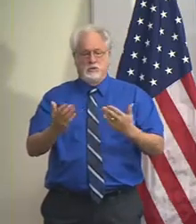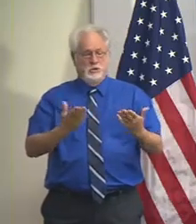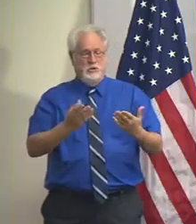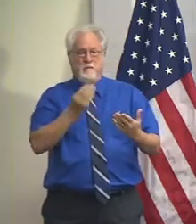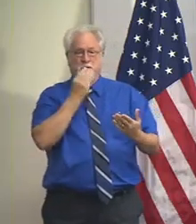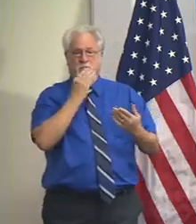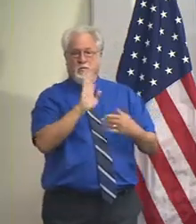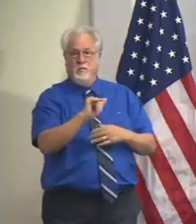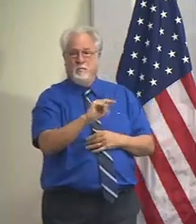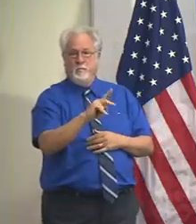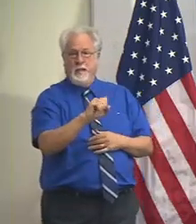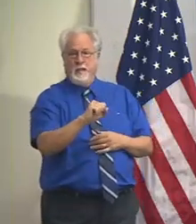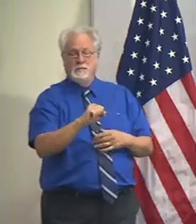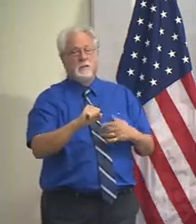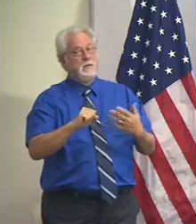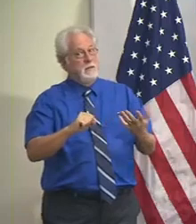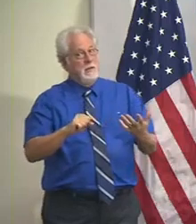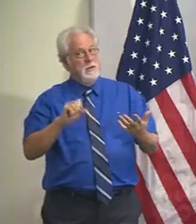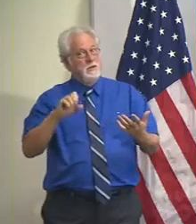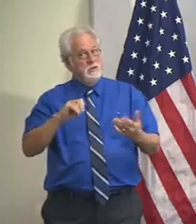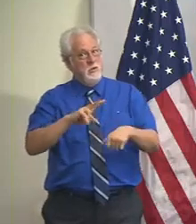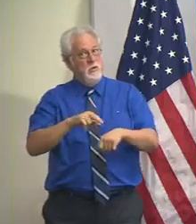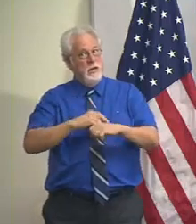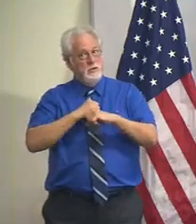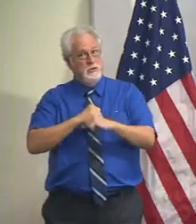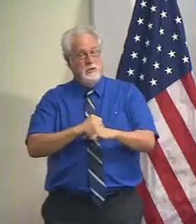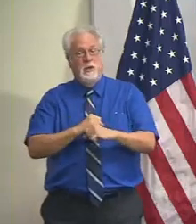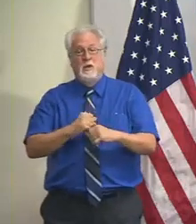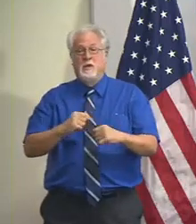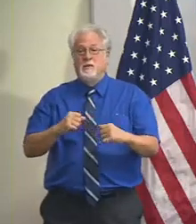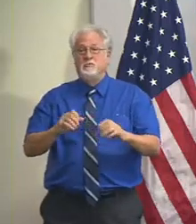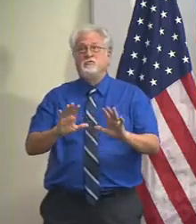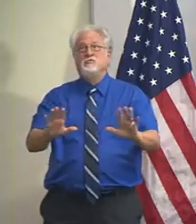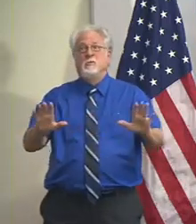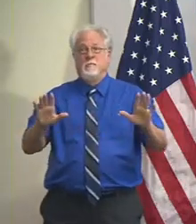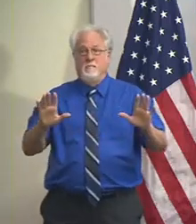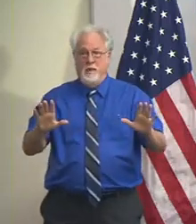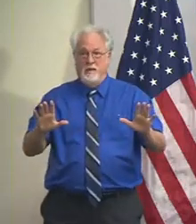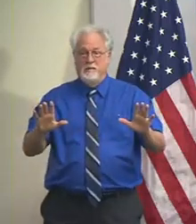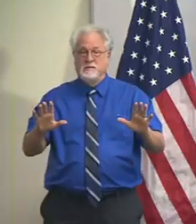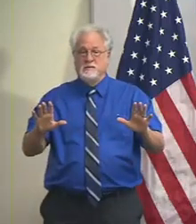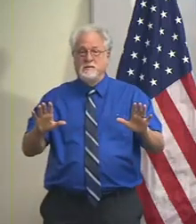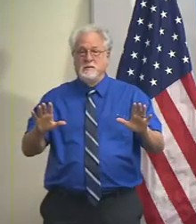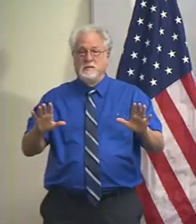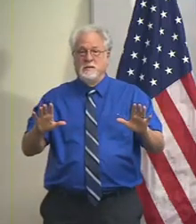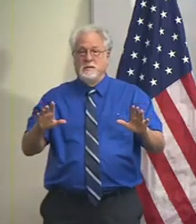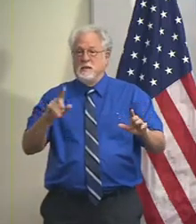food banks. So the National Guard has tremendous